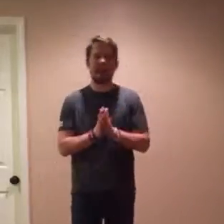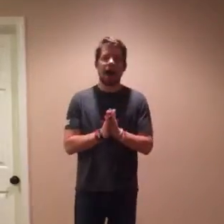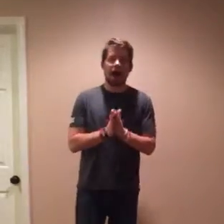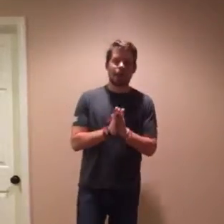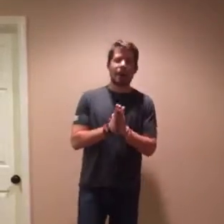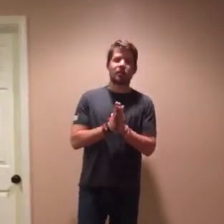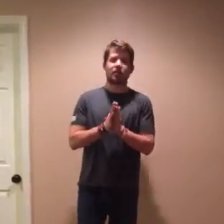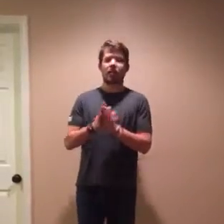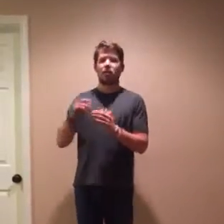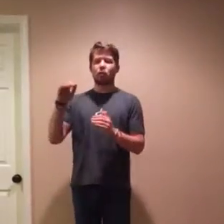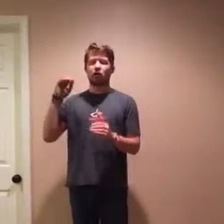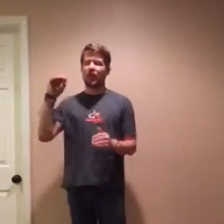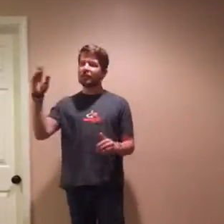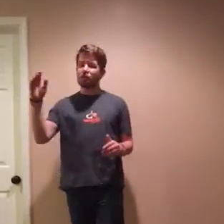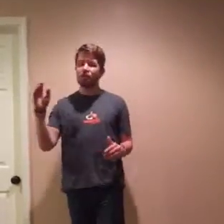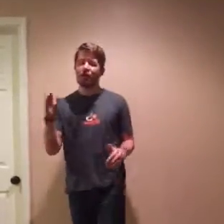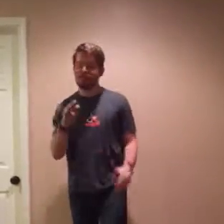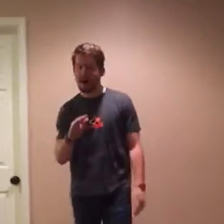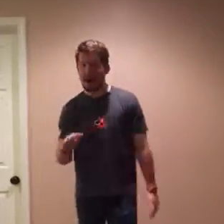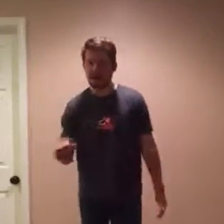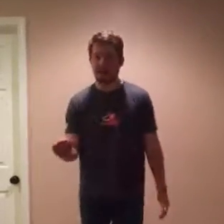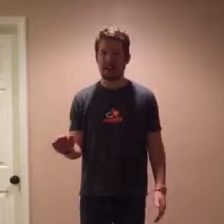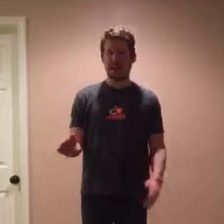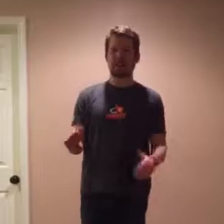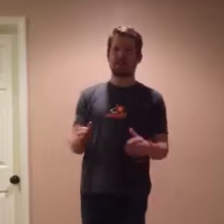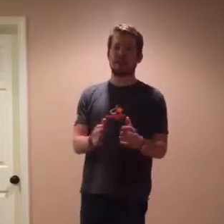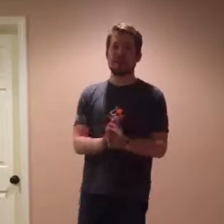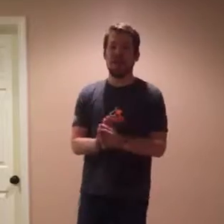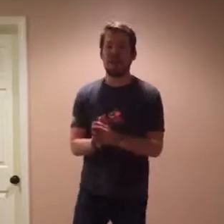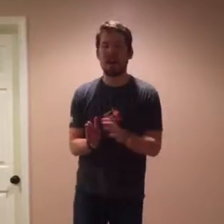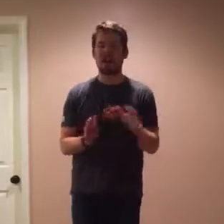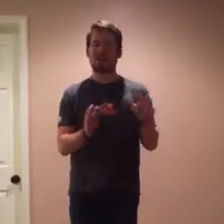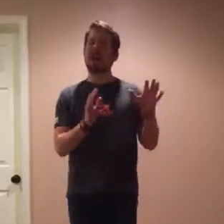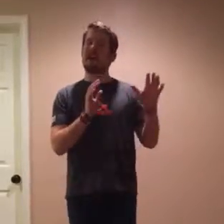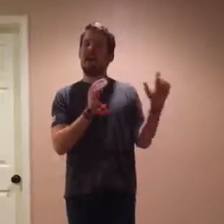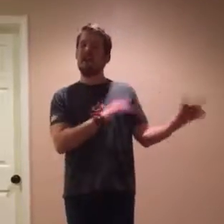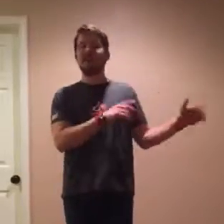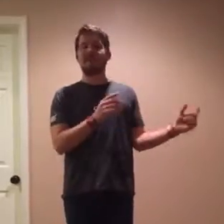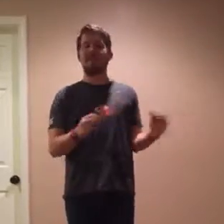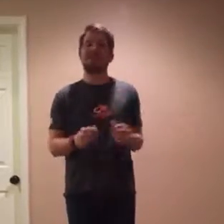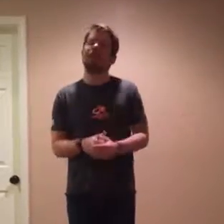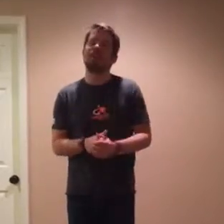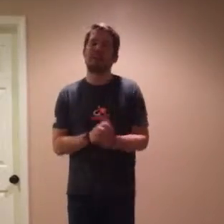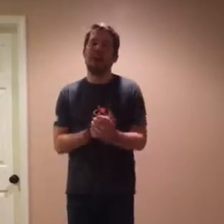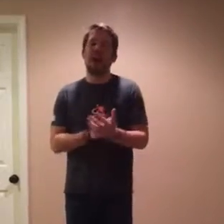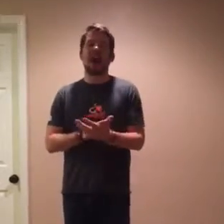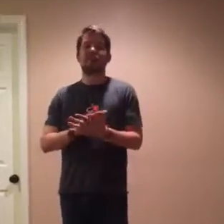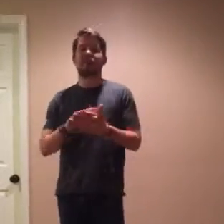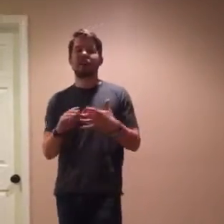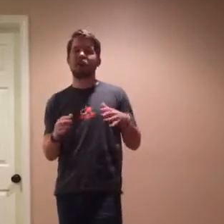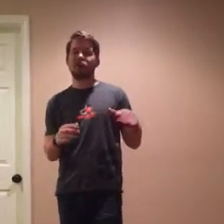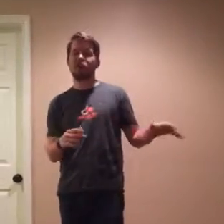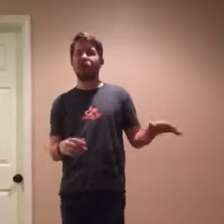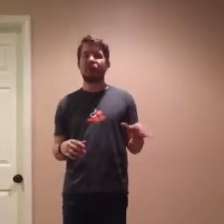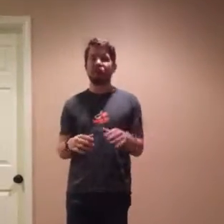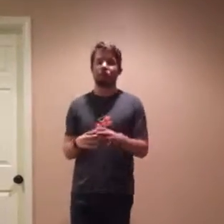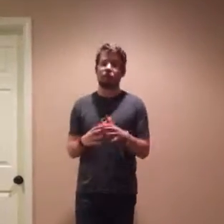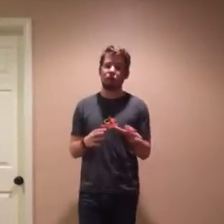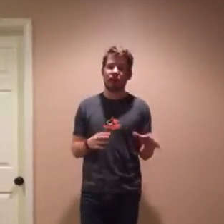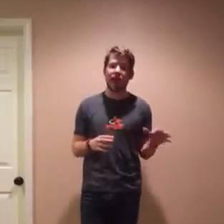I majored there in religion with a minor in history and alongside all of those studies, I played college football there for three